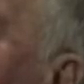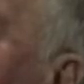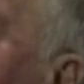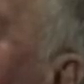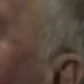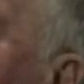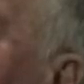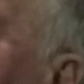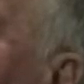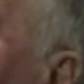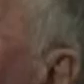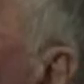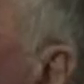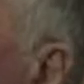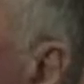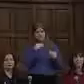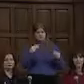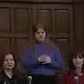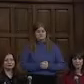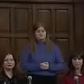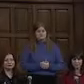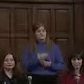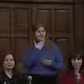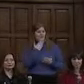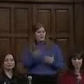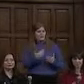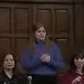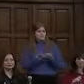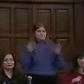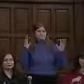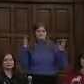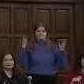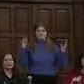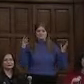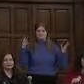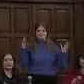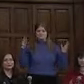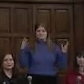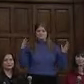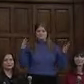contribution and I welcome it. Thank you very much. Thank you.